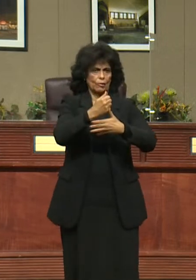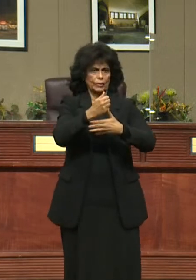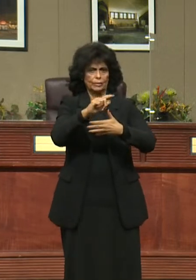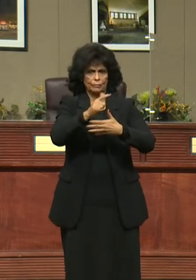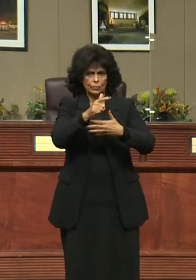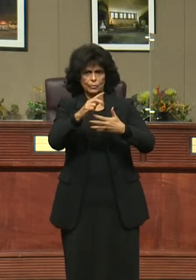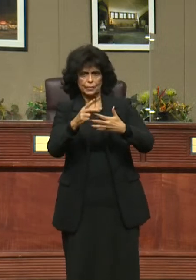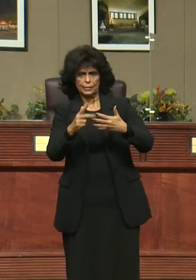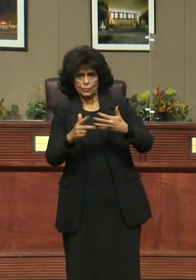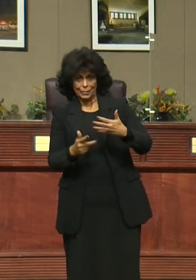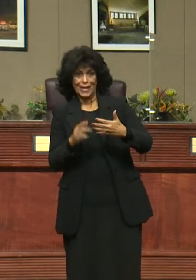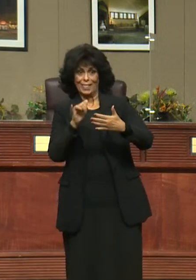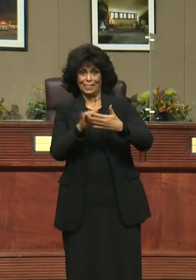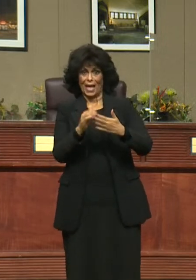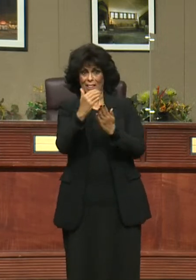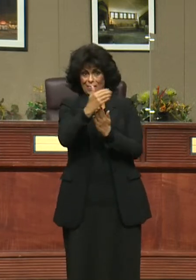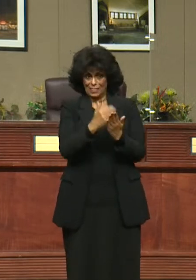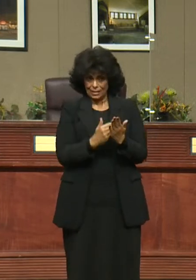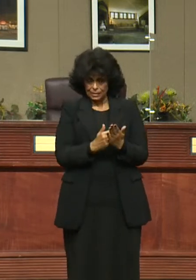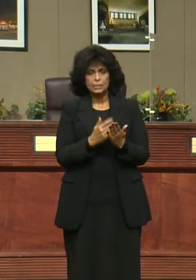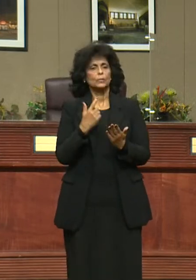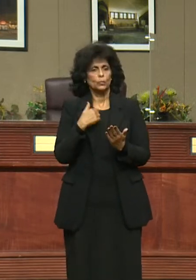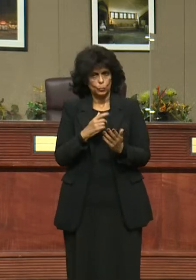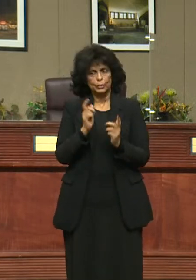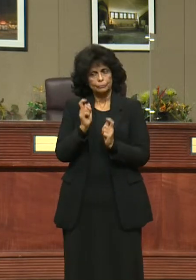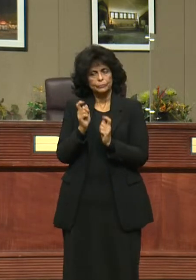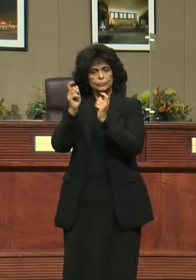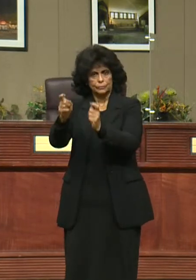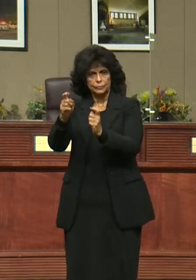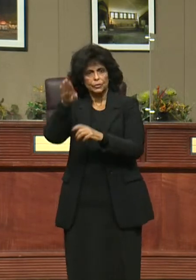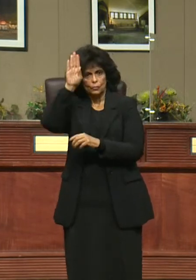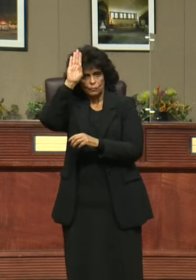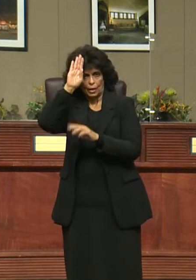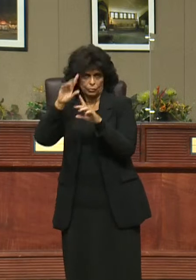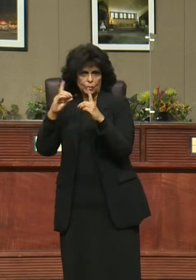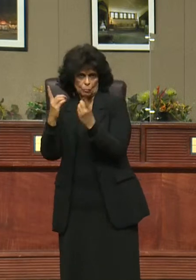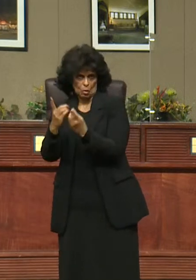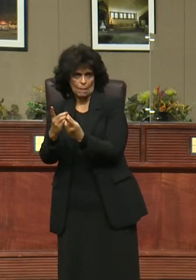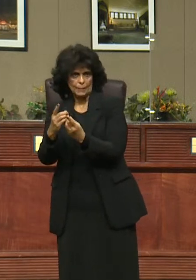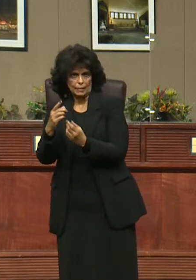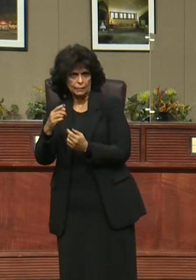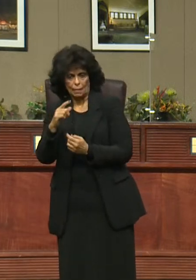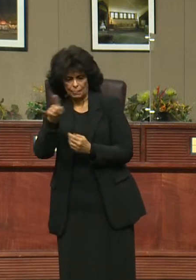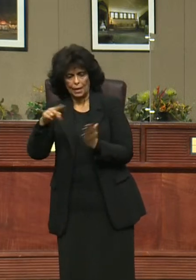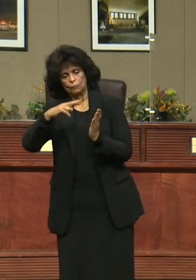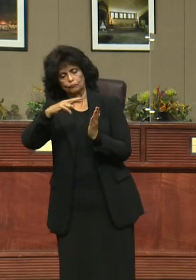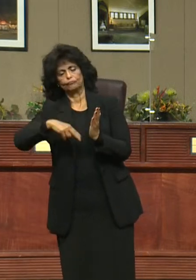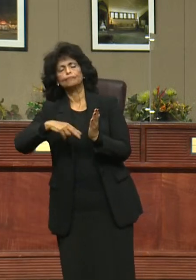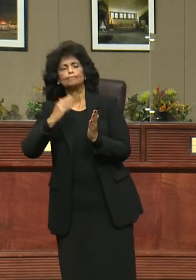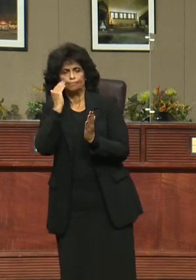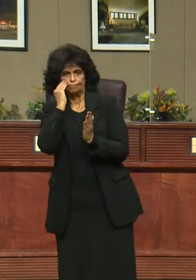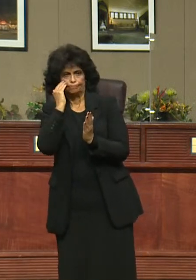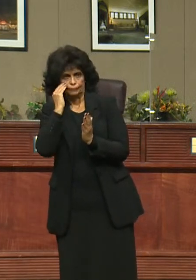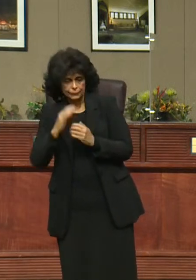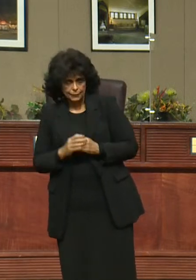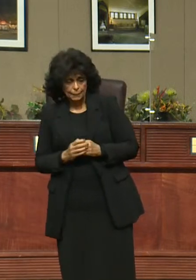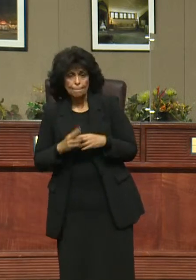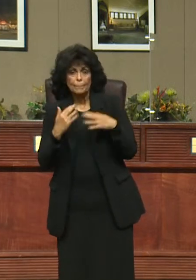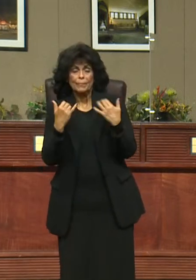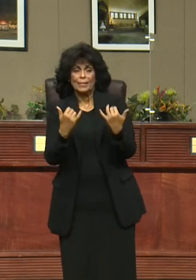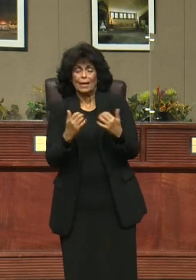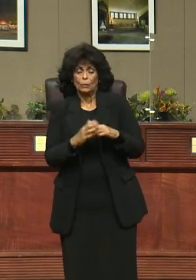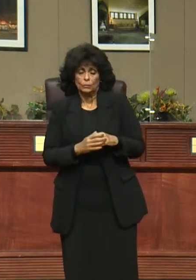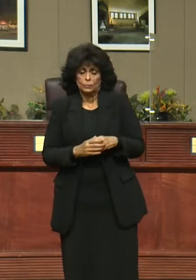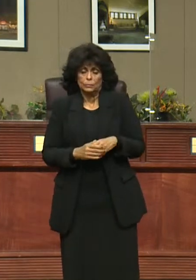department. Now, remember that I mentioned to you that the least